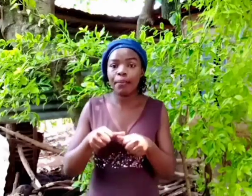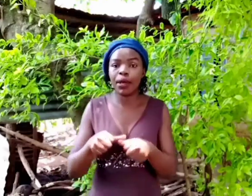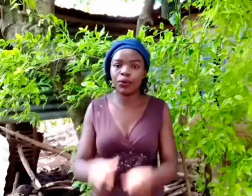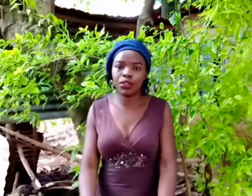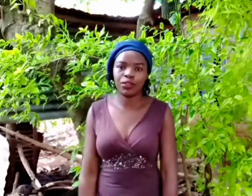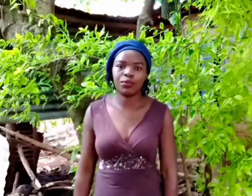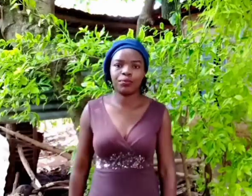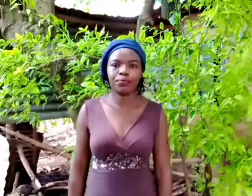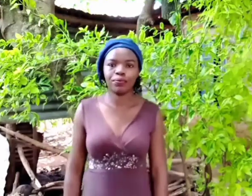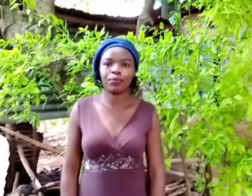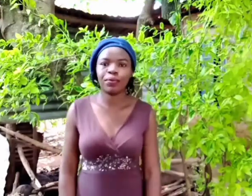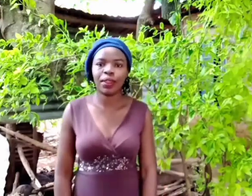About.